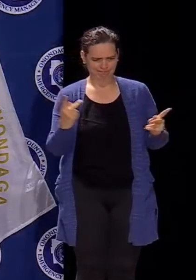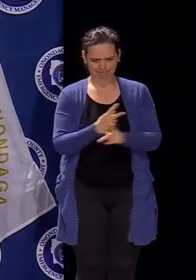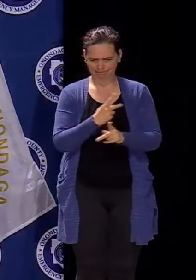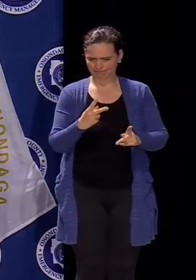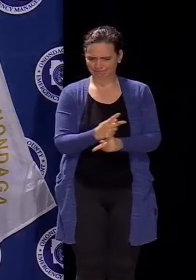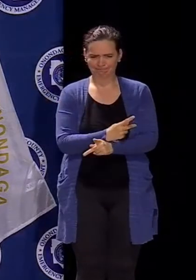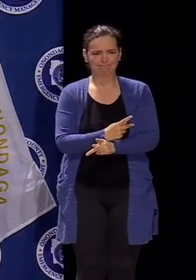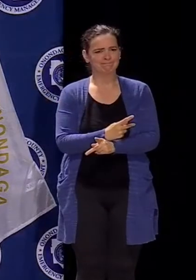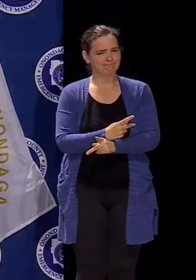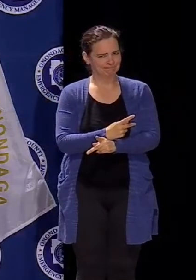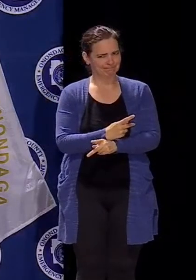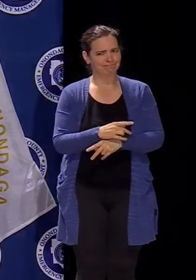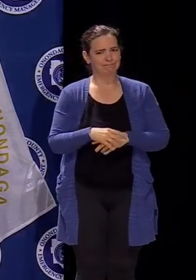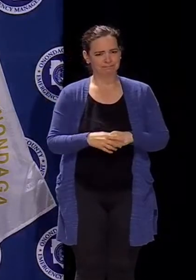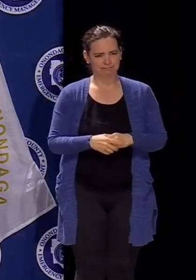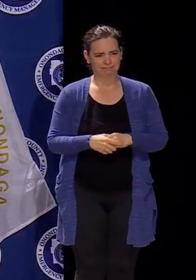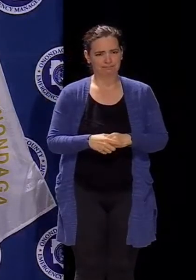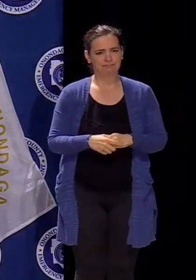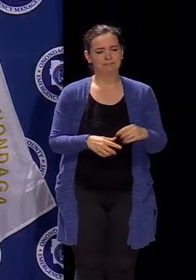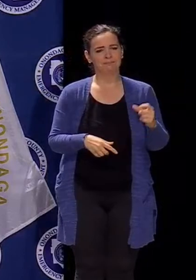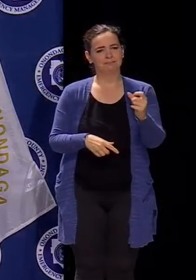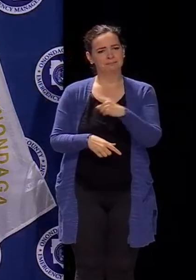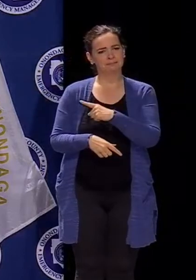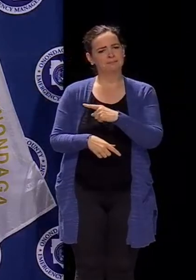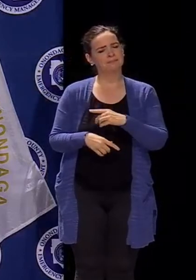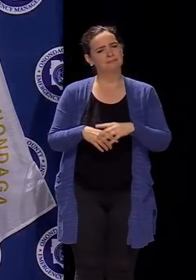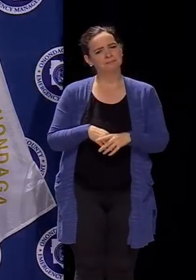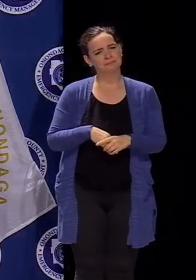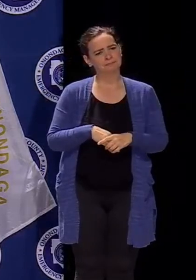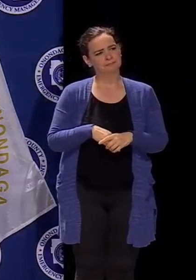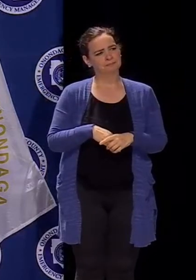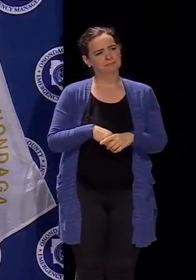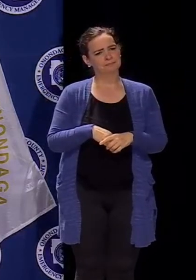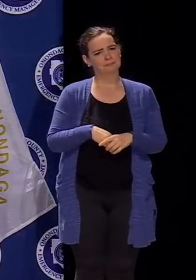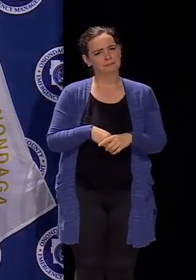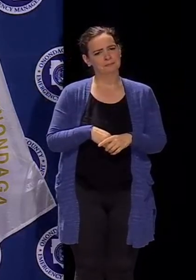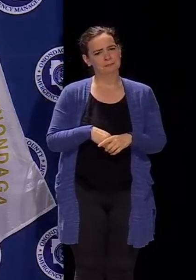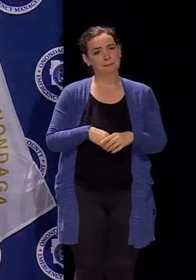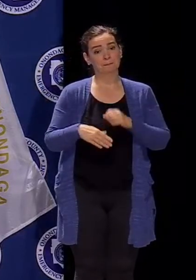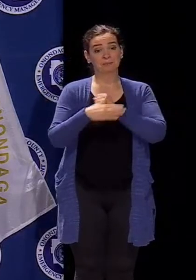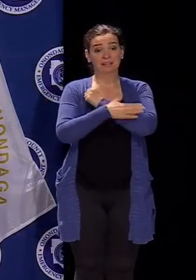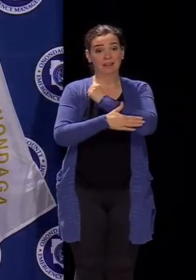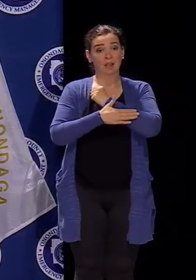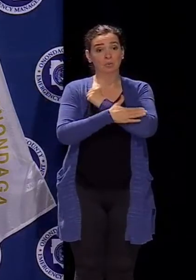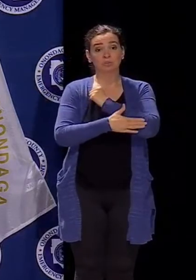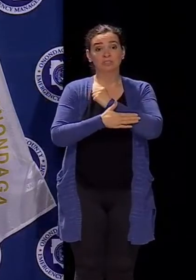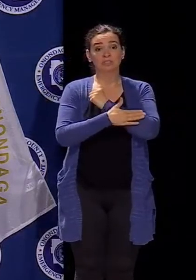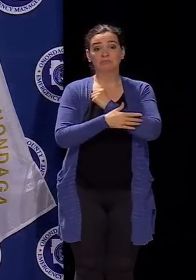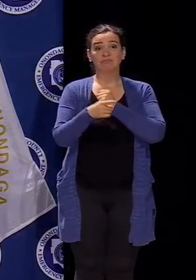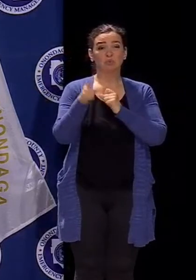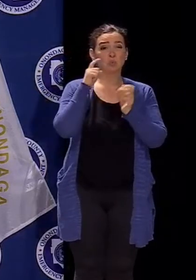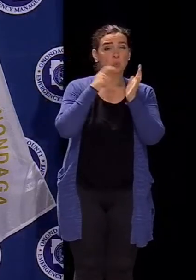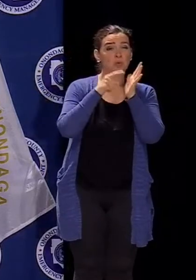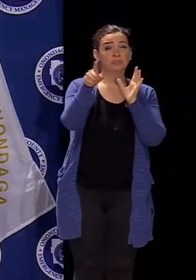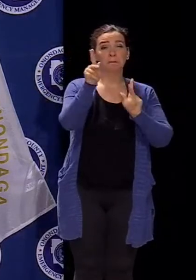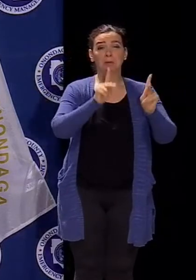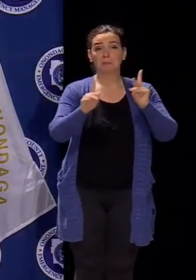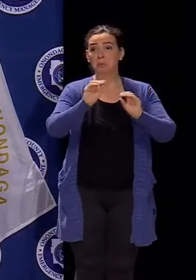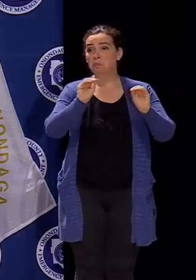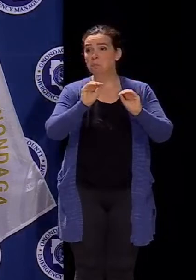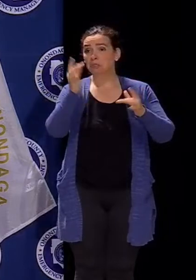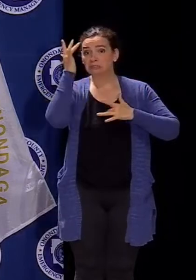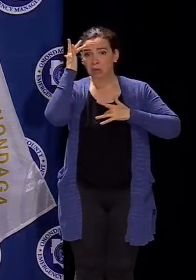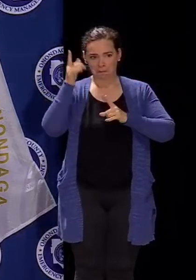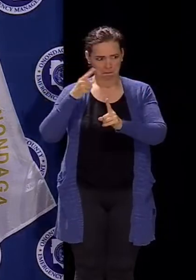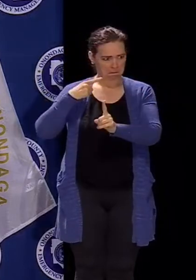As the county uncovers more of these asymptomatic cases, is there the ability to circle back to see